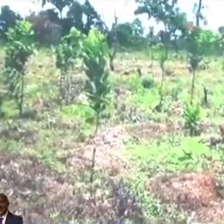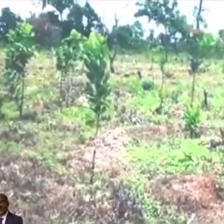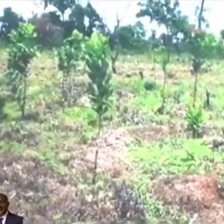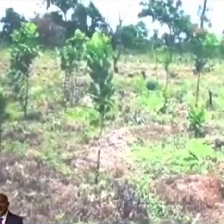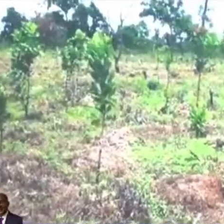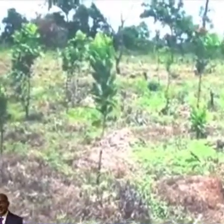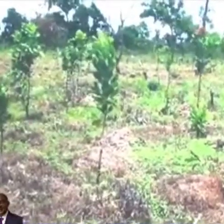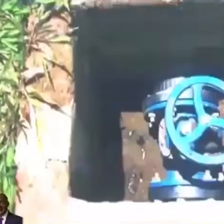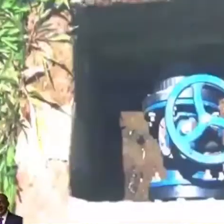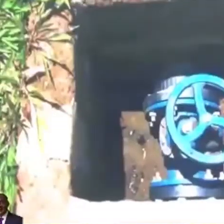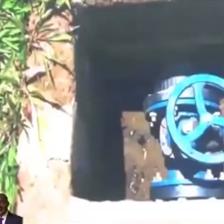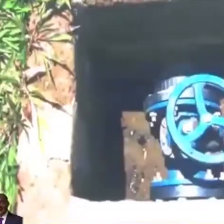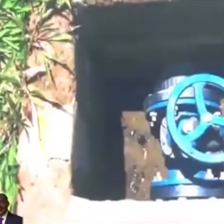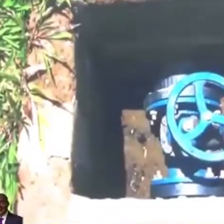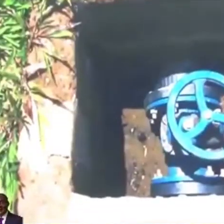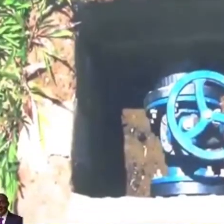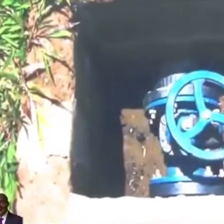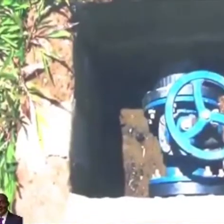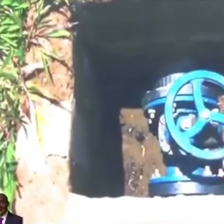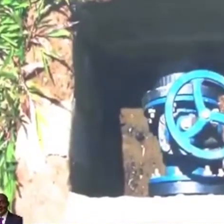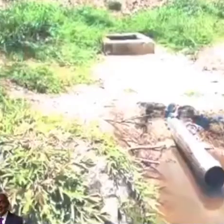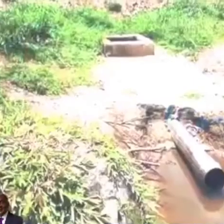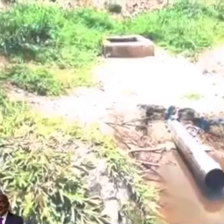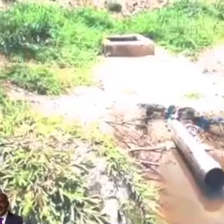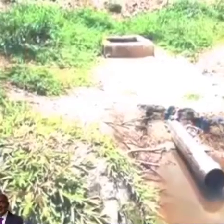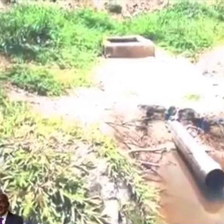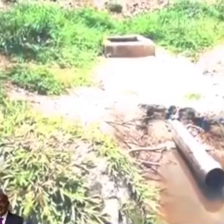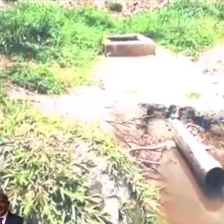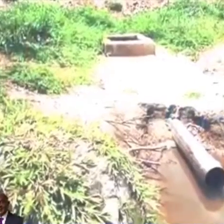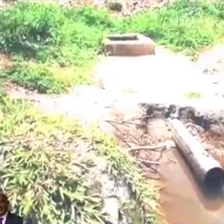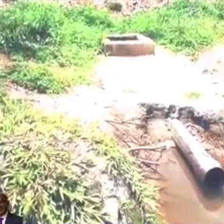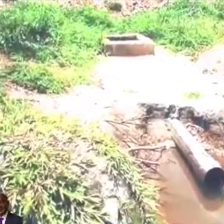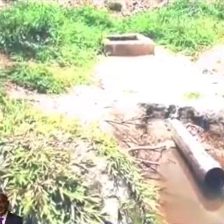produce the cashew in commercial quantities.